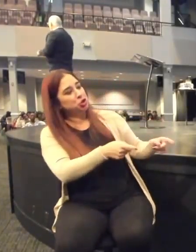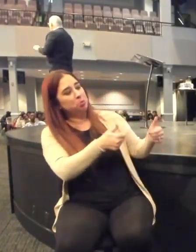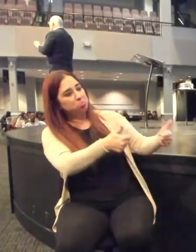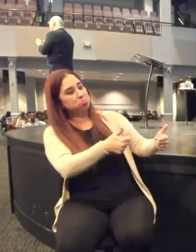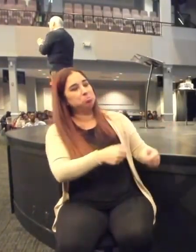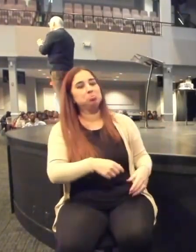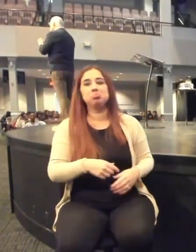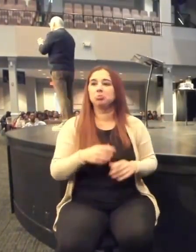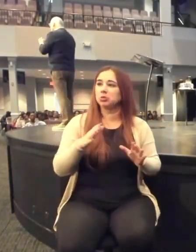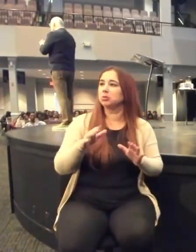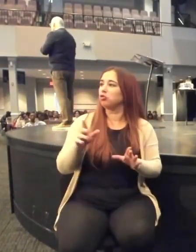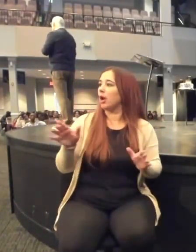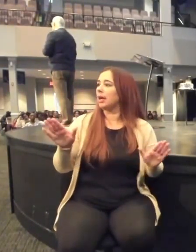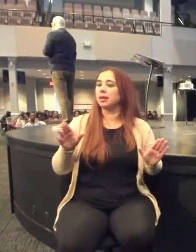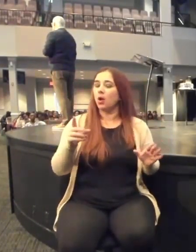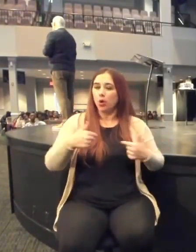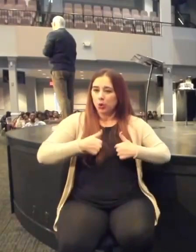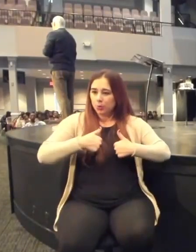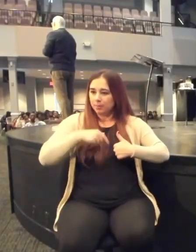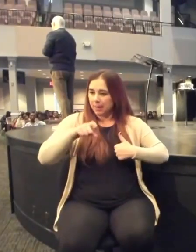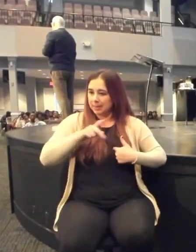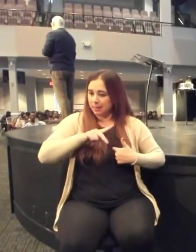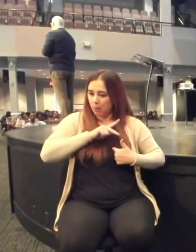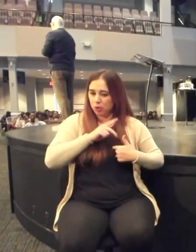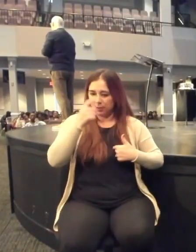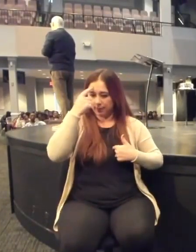but it has to be personal for you.